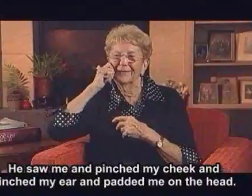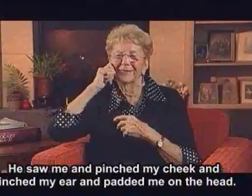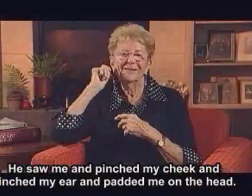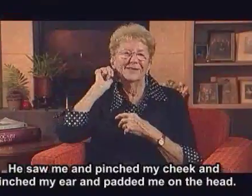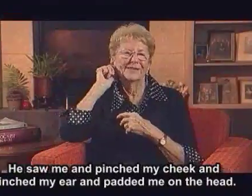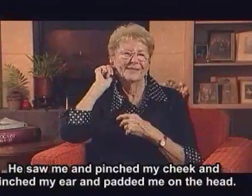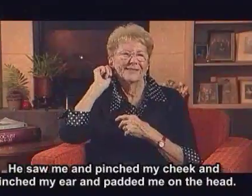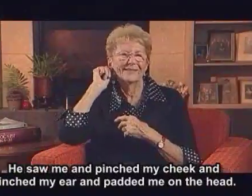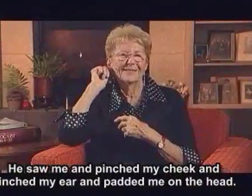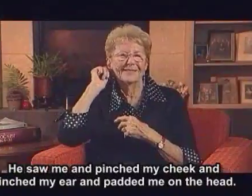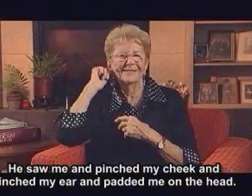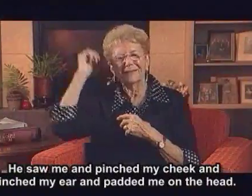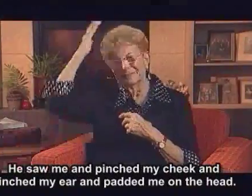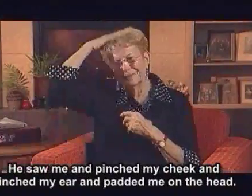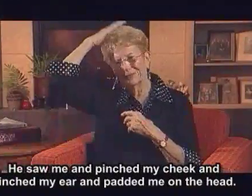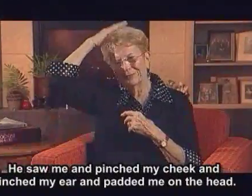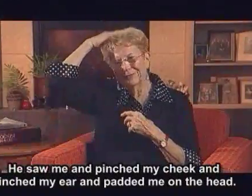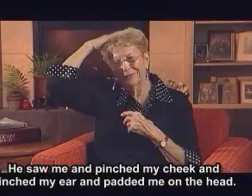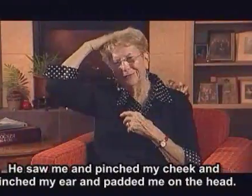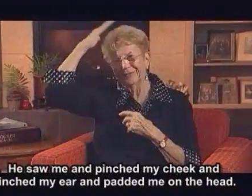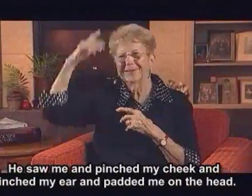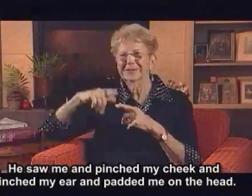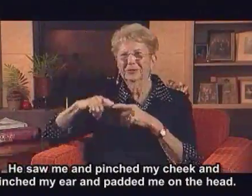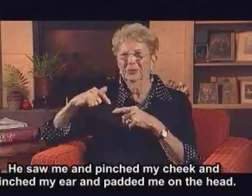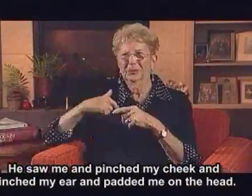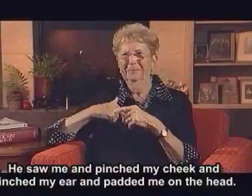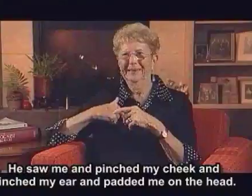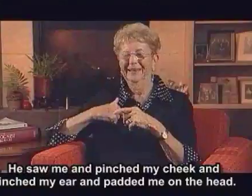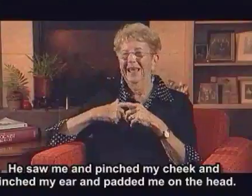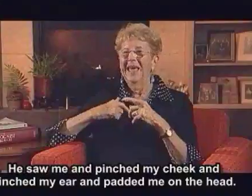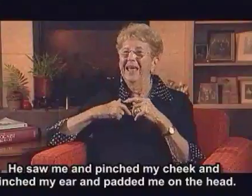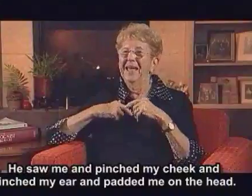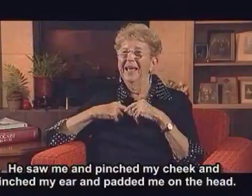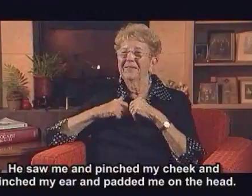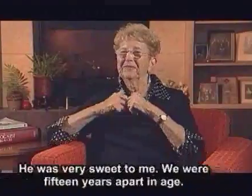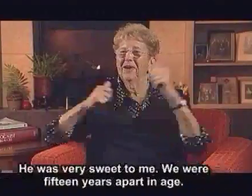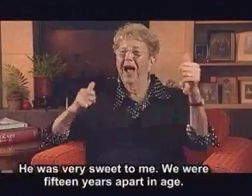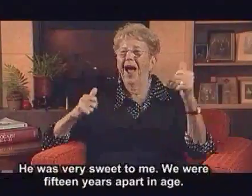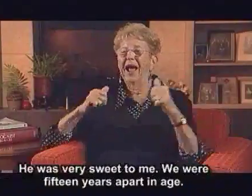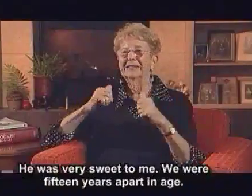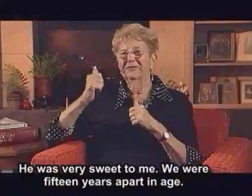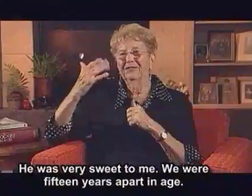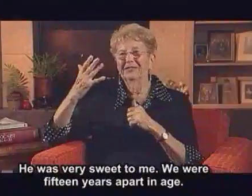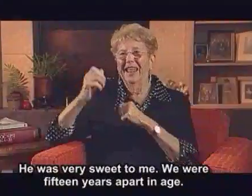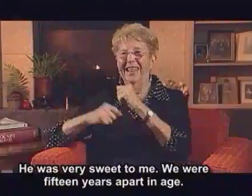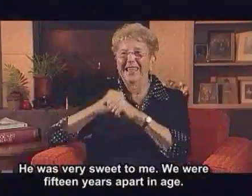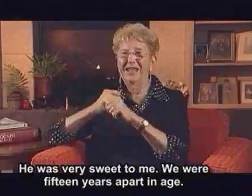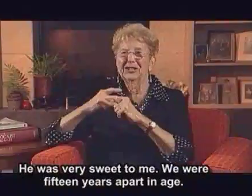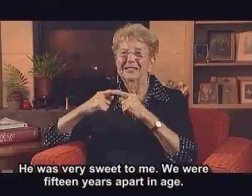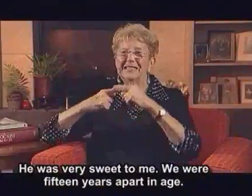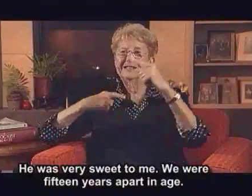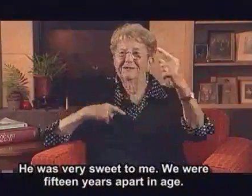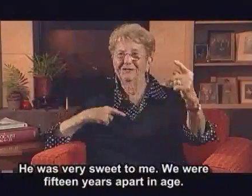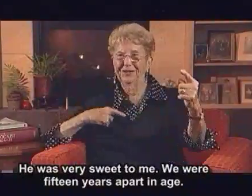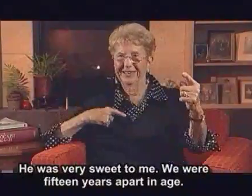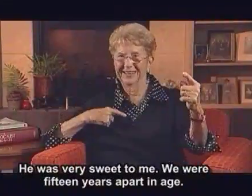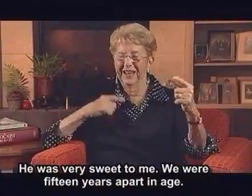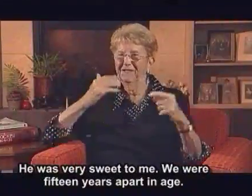He saw me and pinched my cheek and pinched my ear and patted me on the head and was very sweet to me. We were 15 years apart